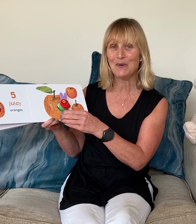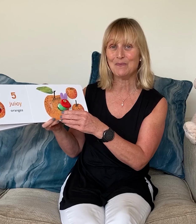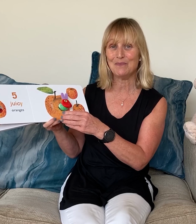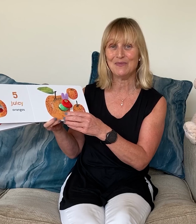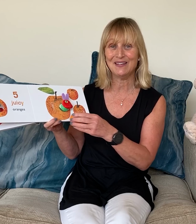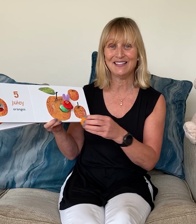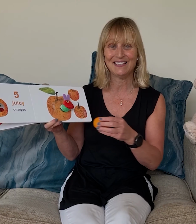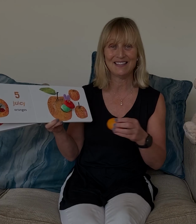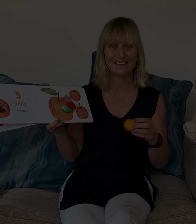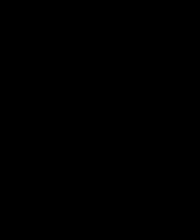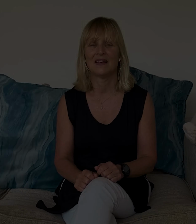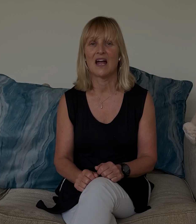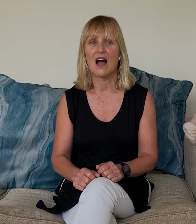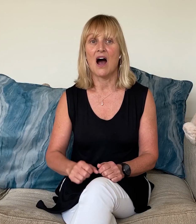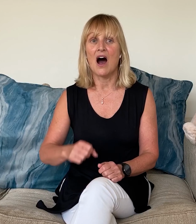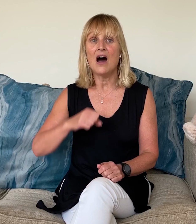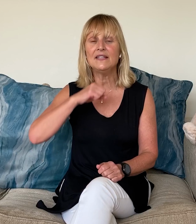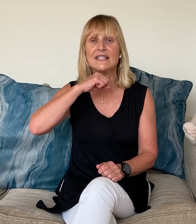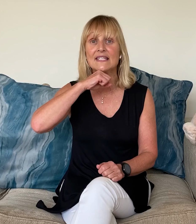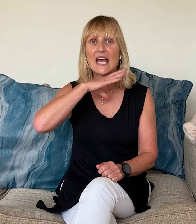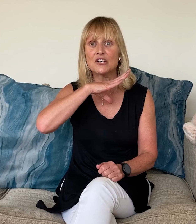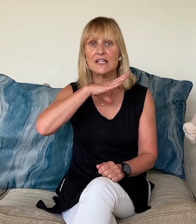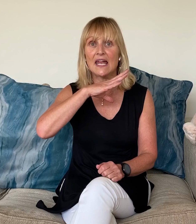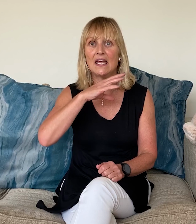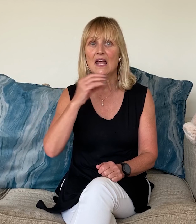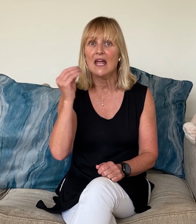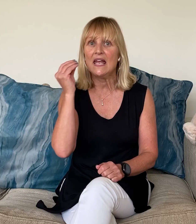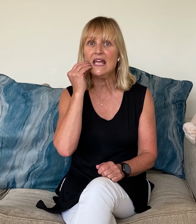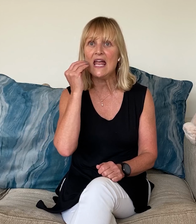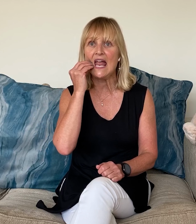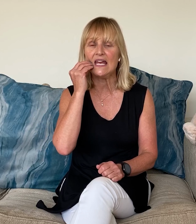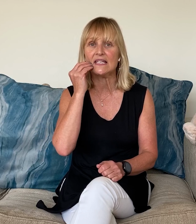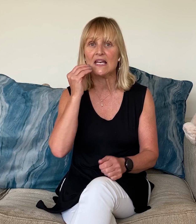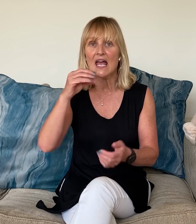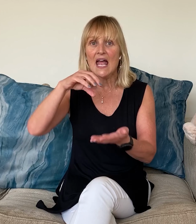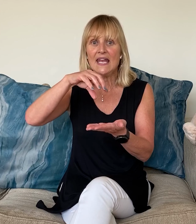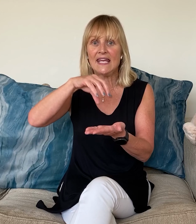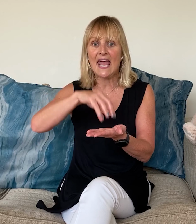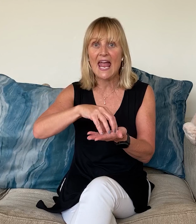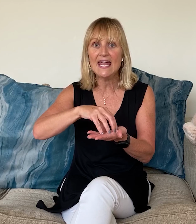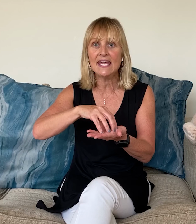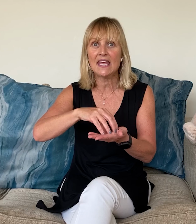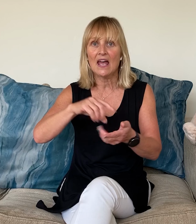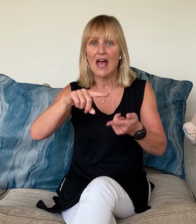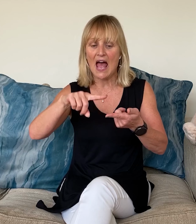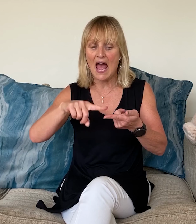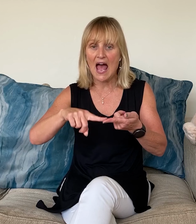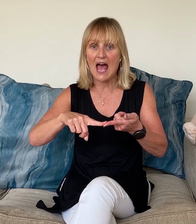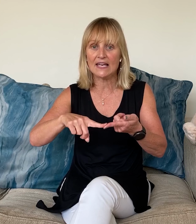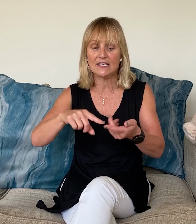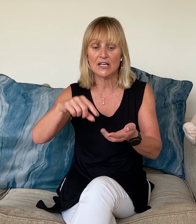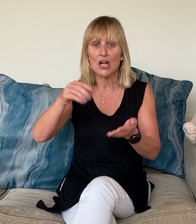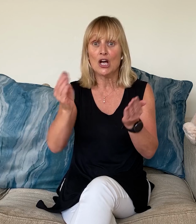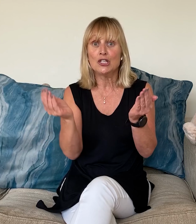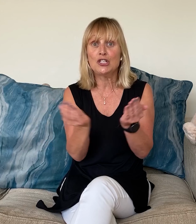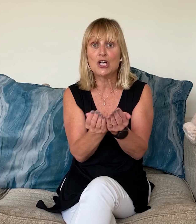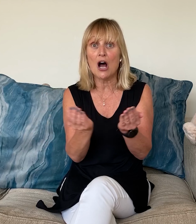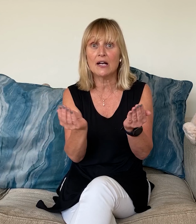yum. On Saturday, he ate cake and